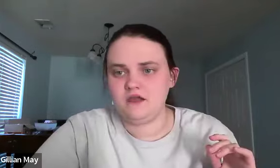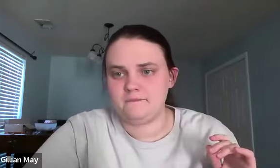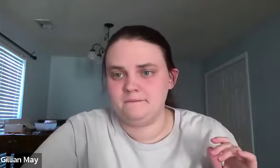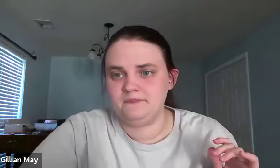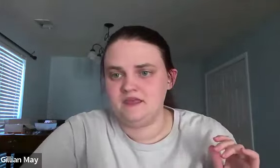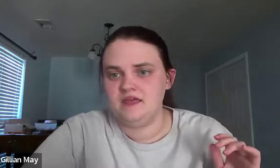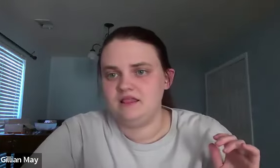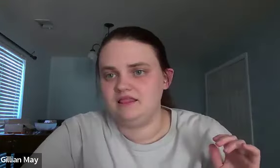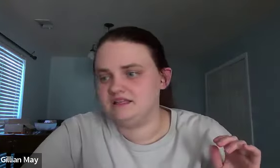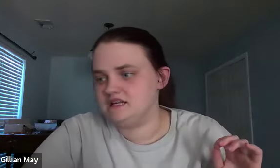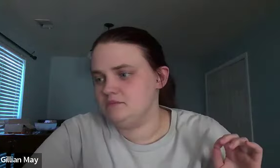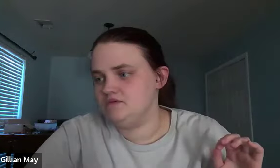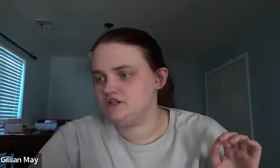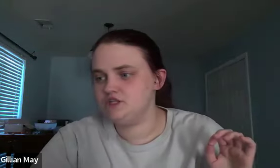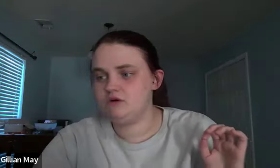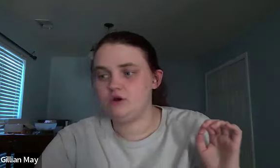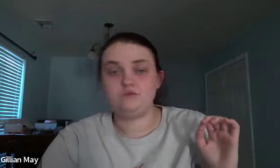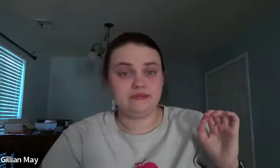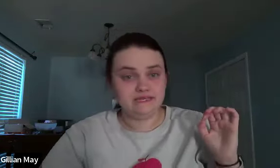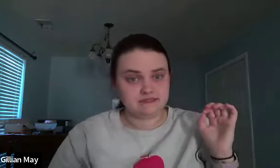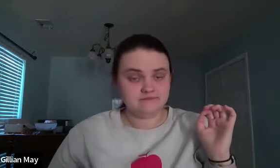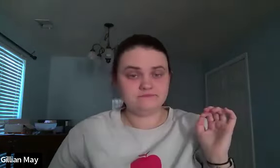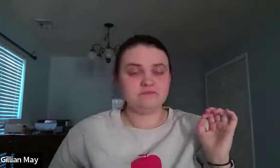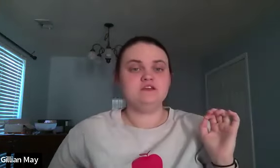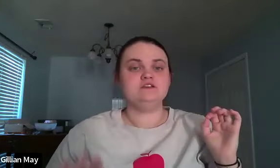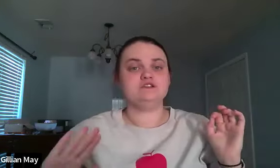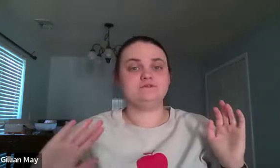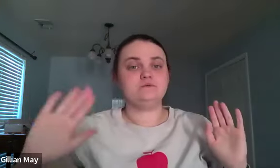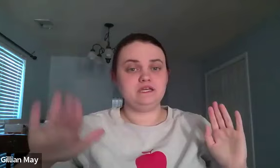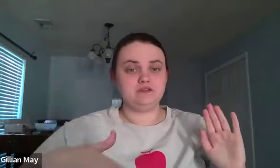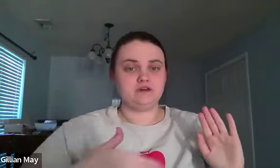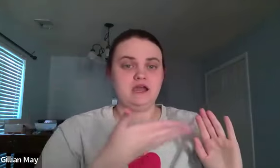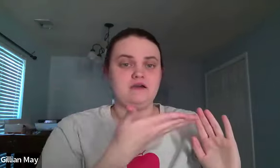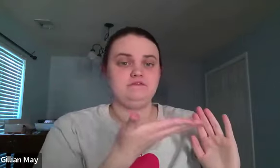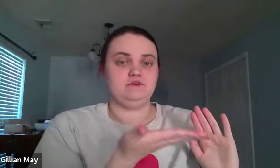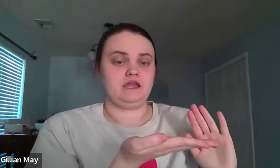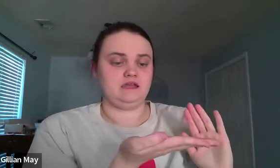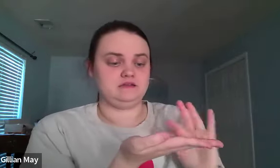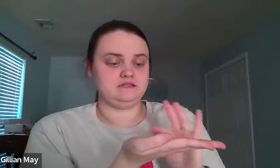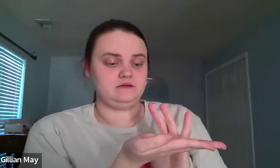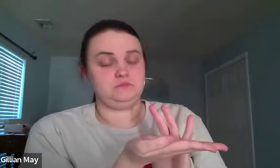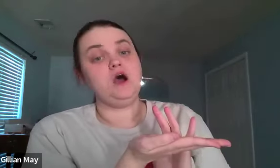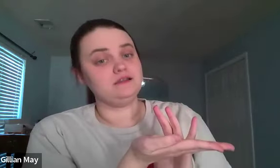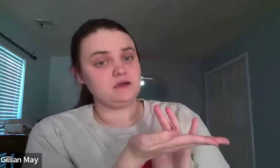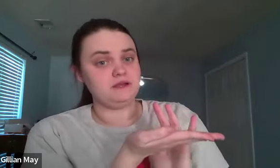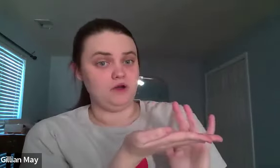Okay. Let's now move on to our week. So for week, you're going to have your hand, your non-dominant palm